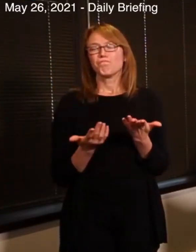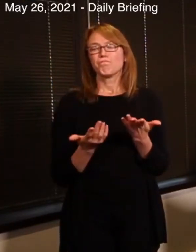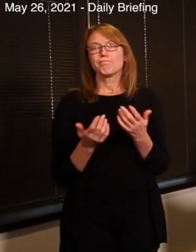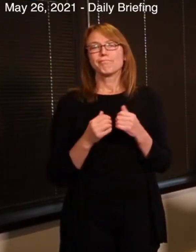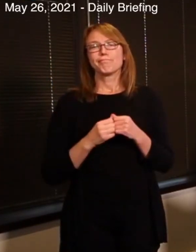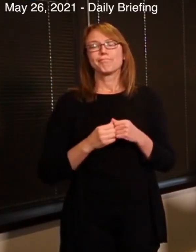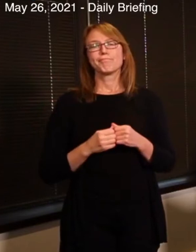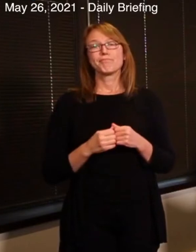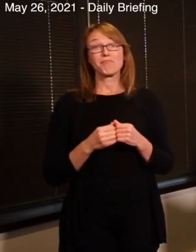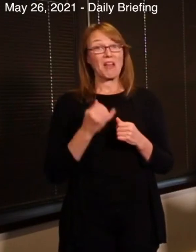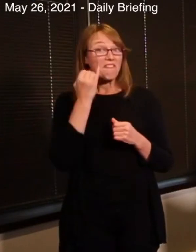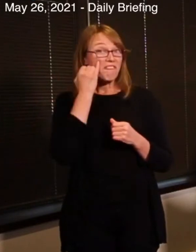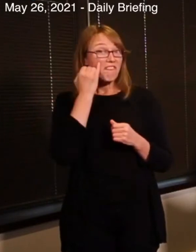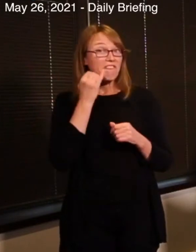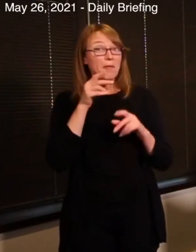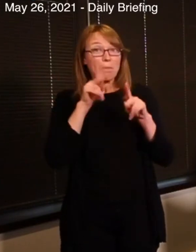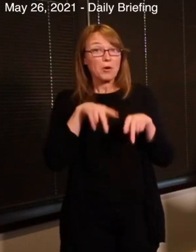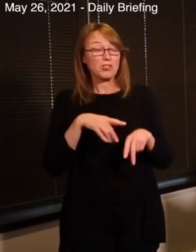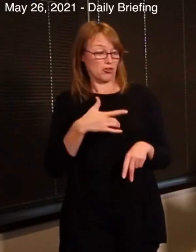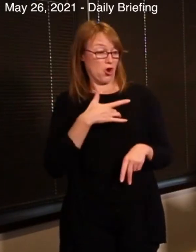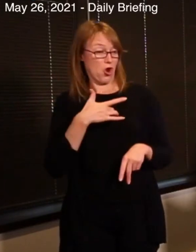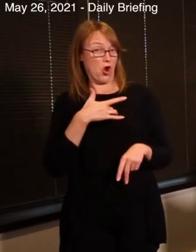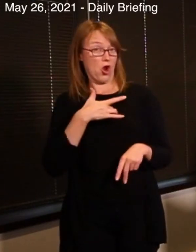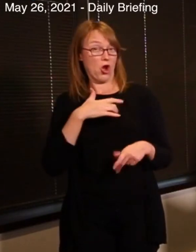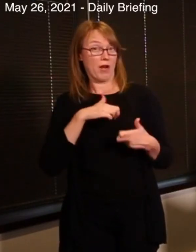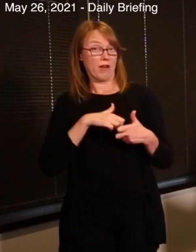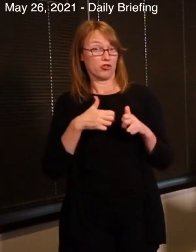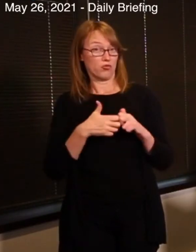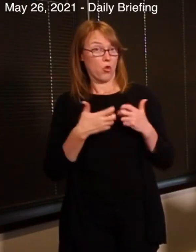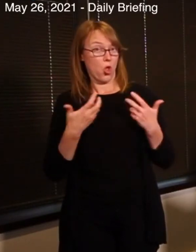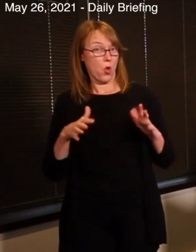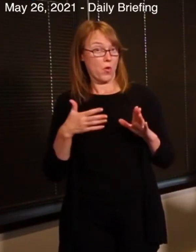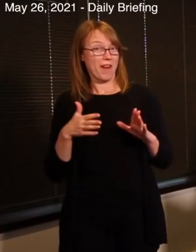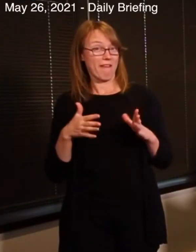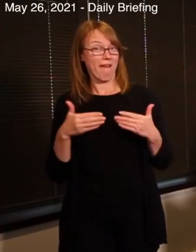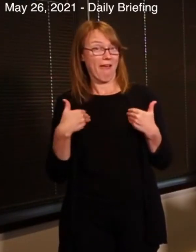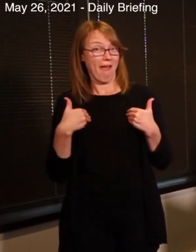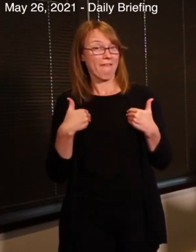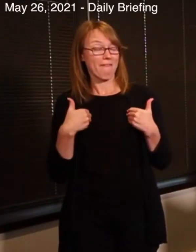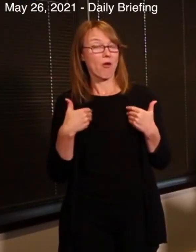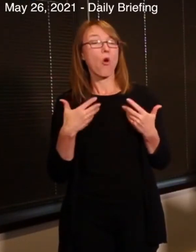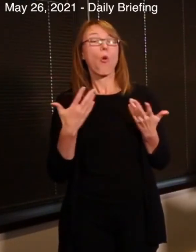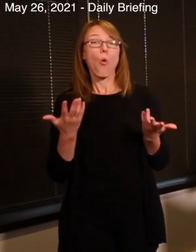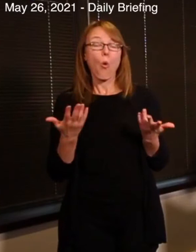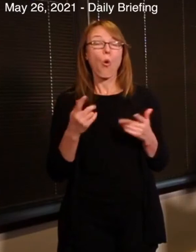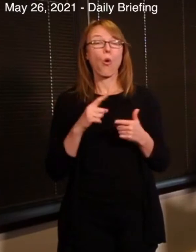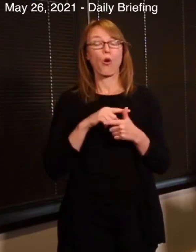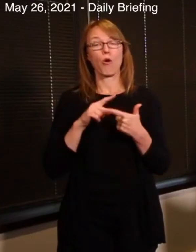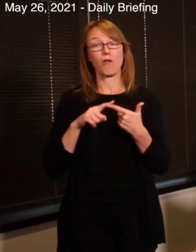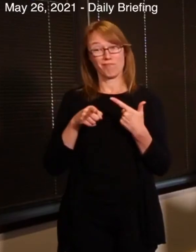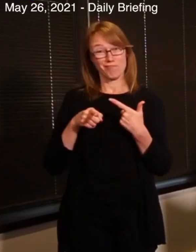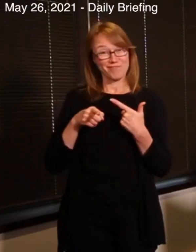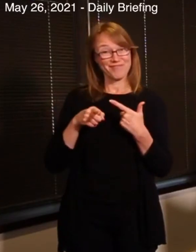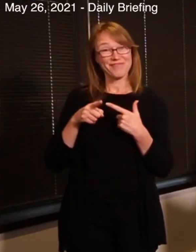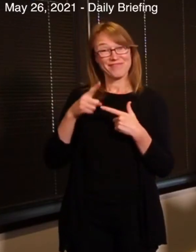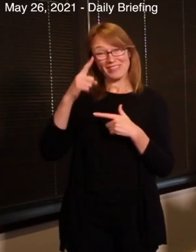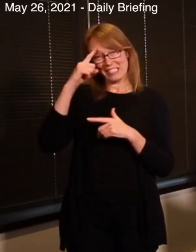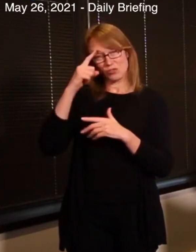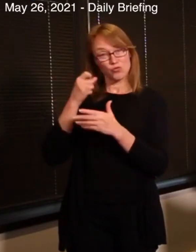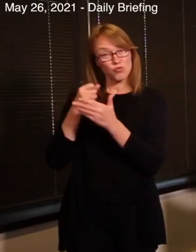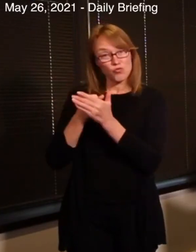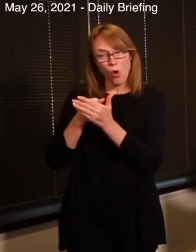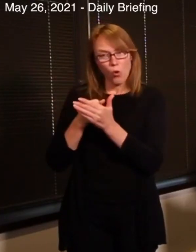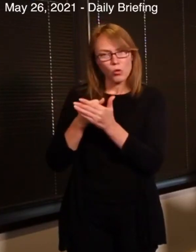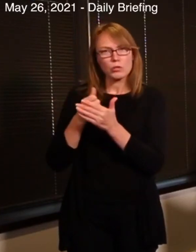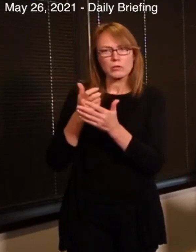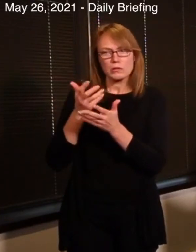more on, taking care of their cardiomyopathy or their neurologic problems if they've had a stroke, or their breathing problems